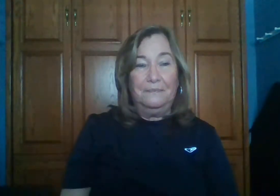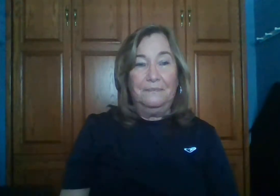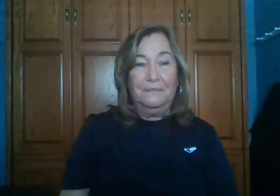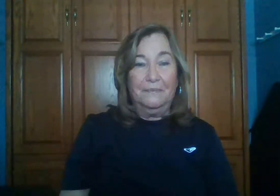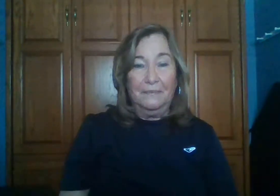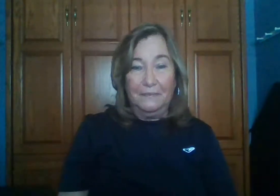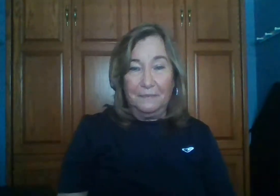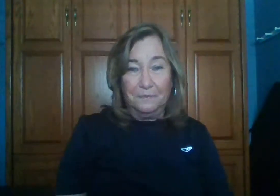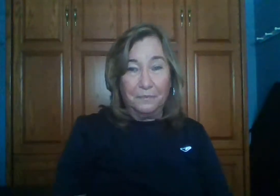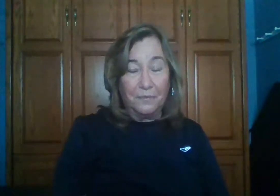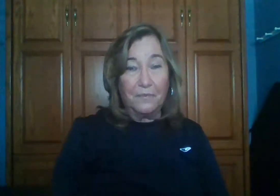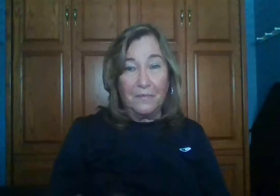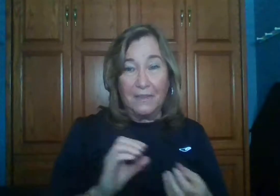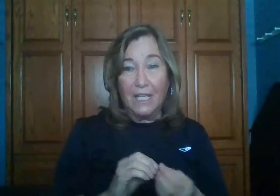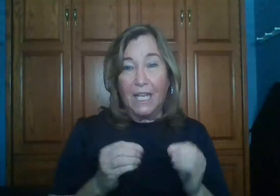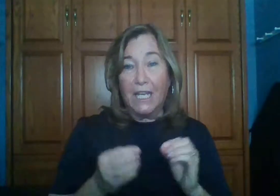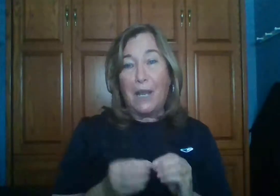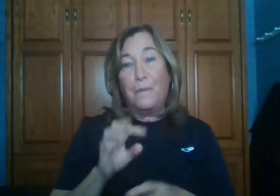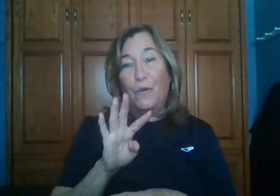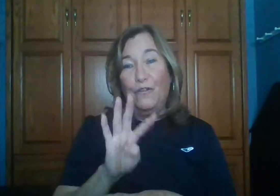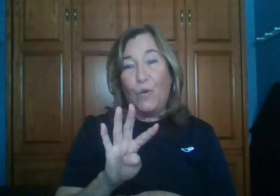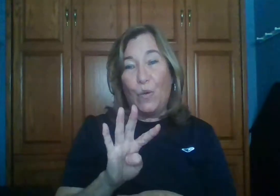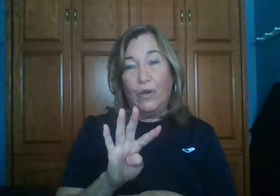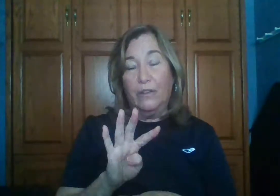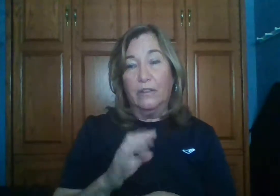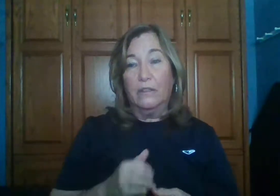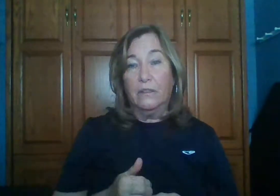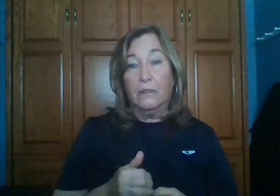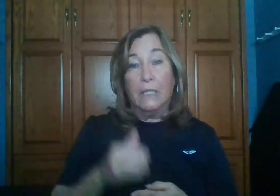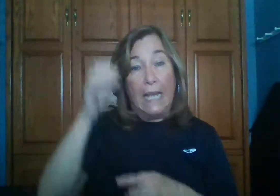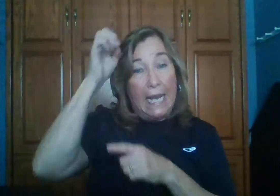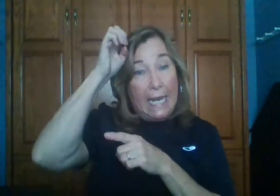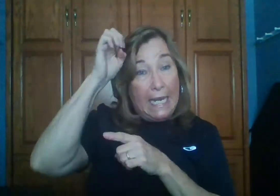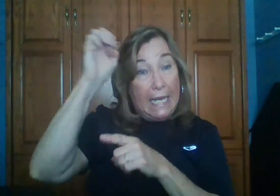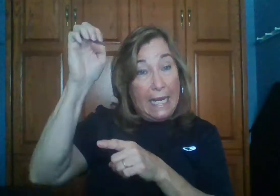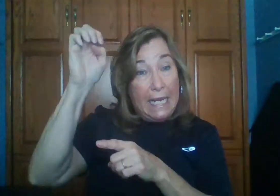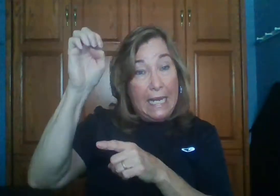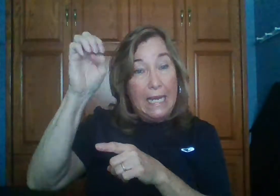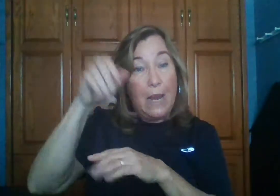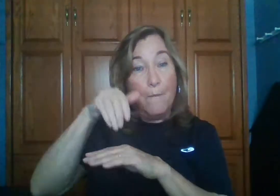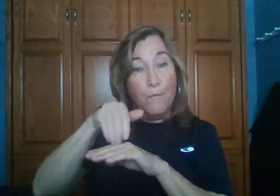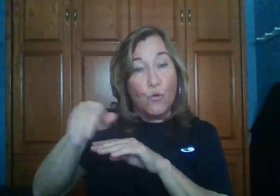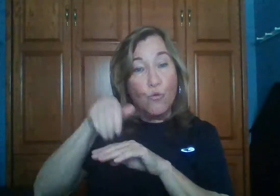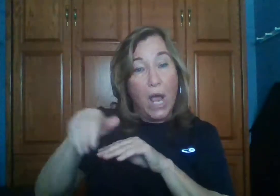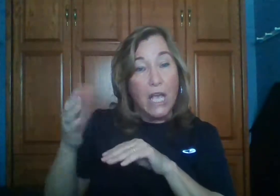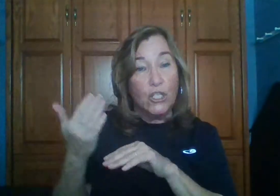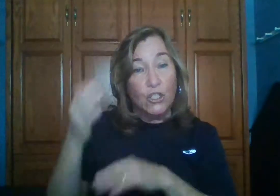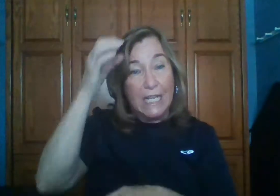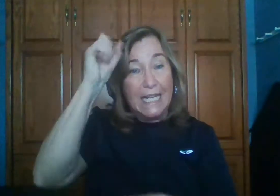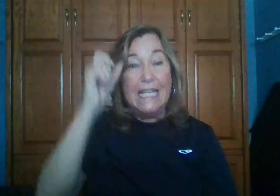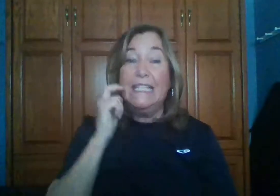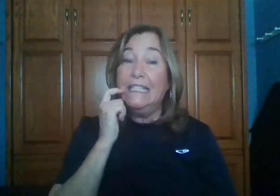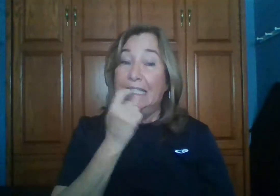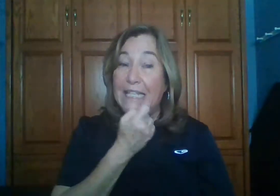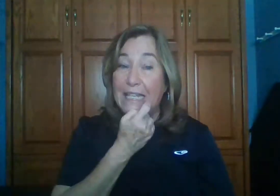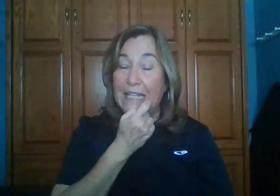Number four, he brushed his teeth after his